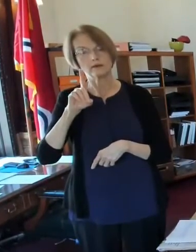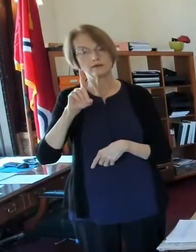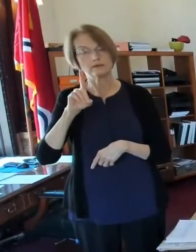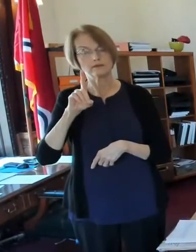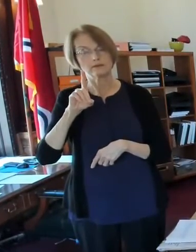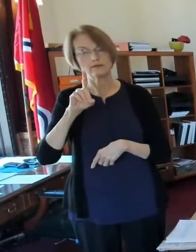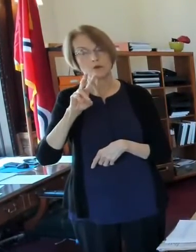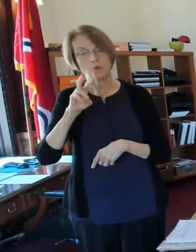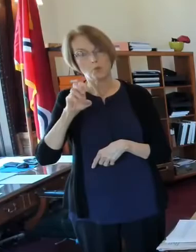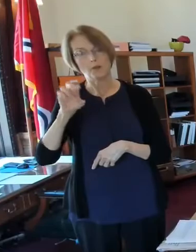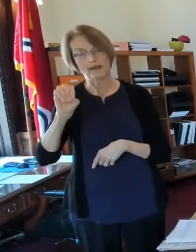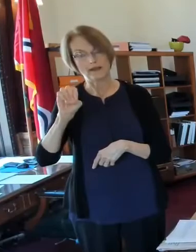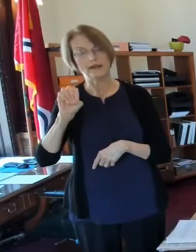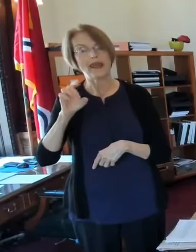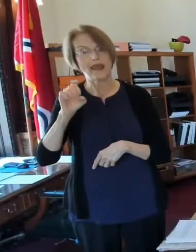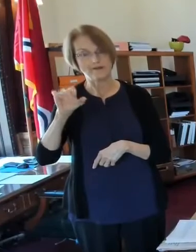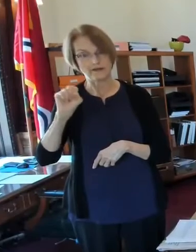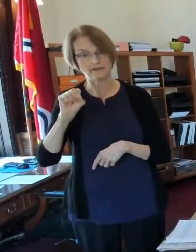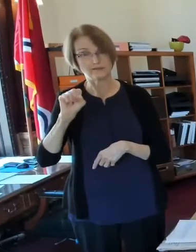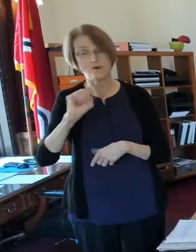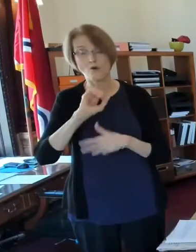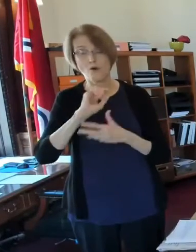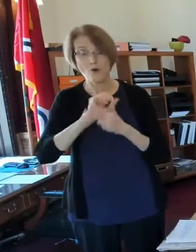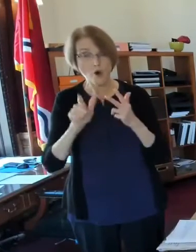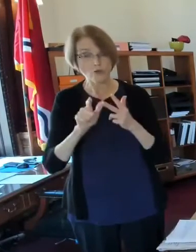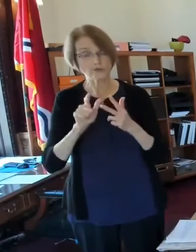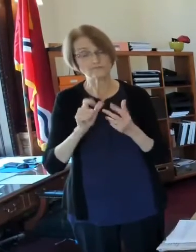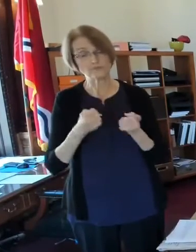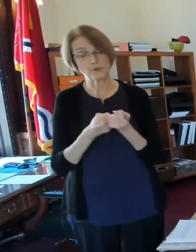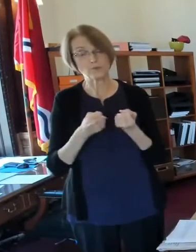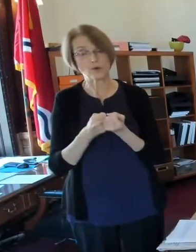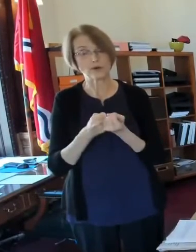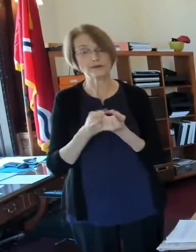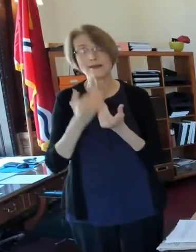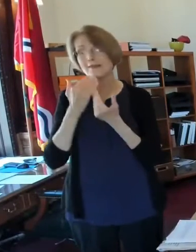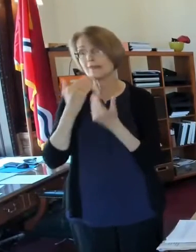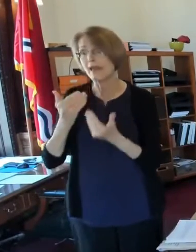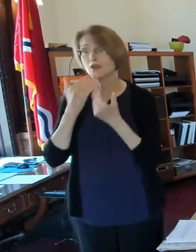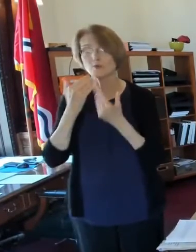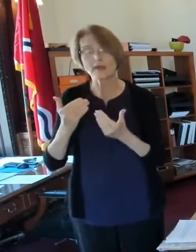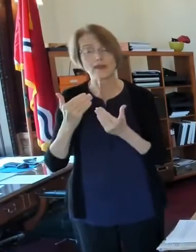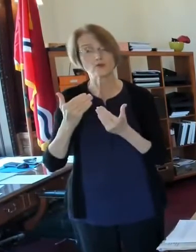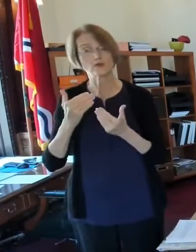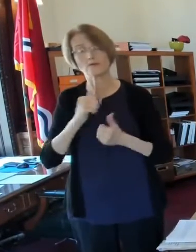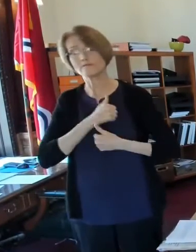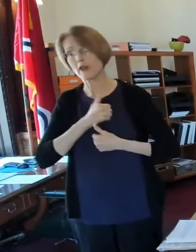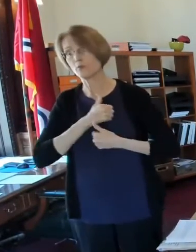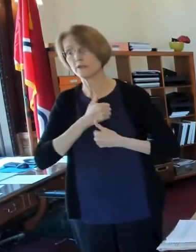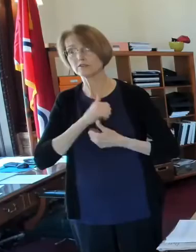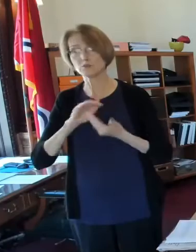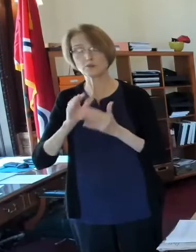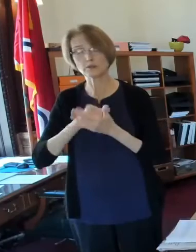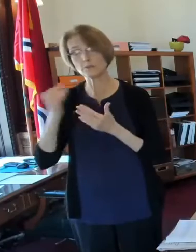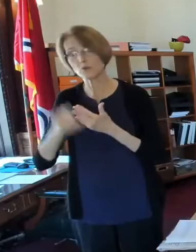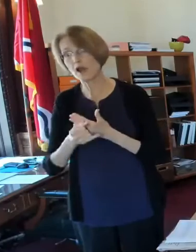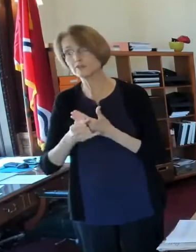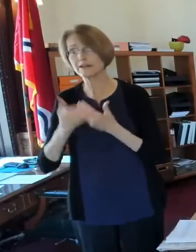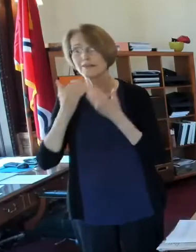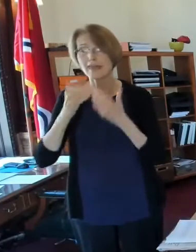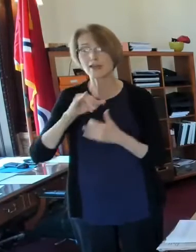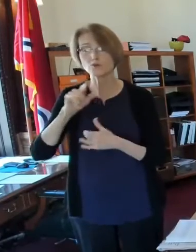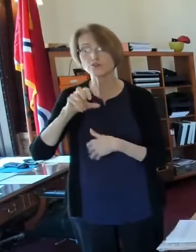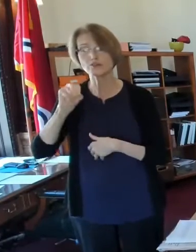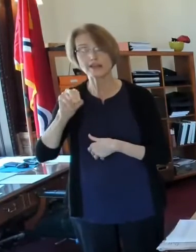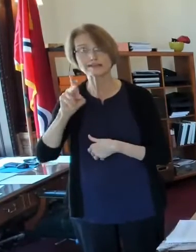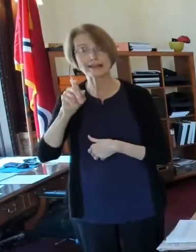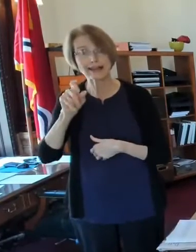very supportive. So a huge shout out and a thank you to the Veterans Community Project to Jason Kander, who